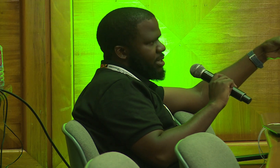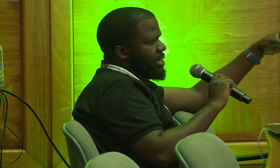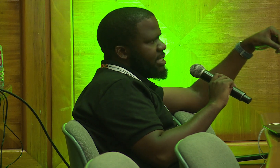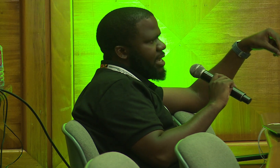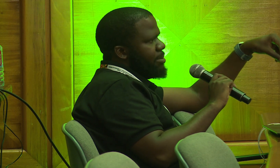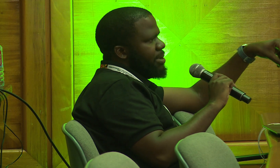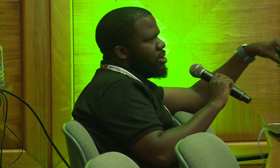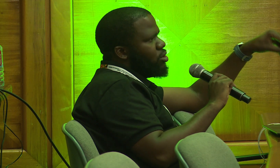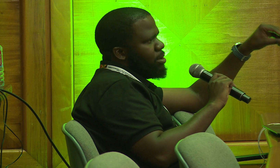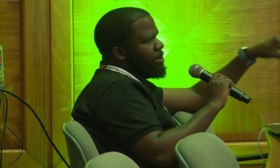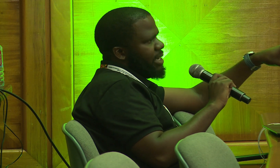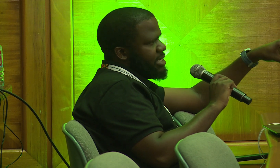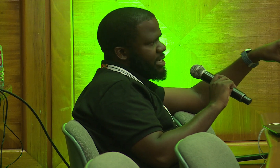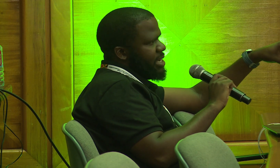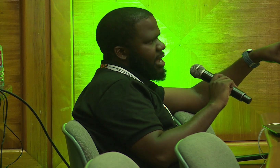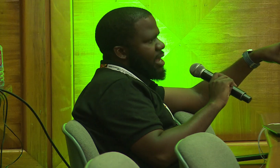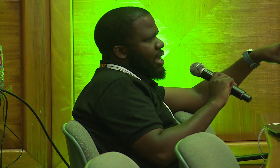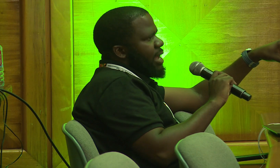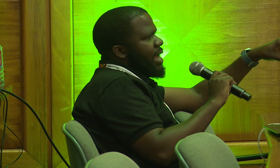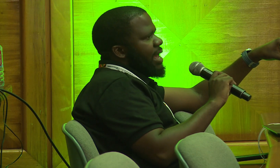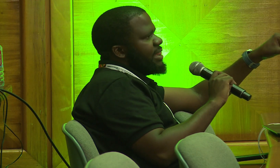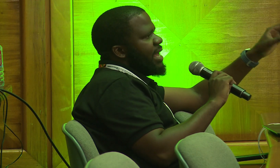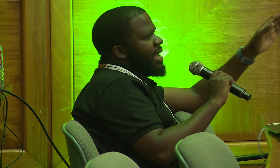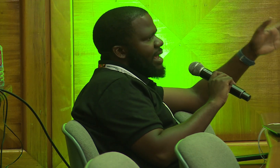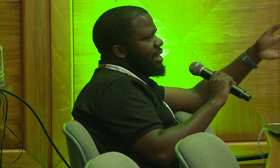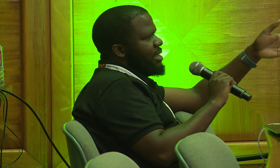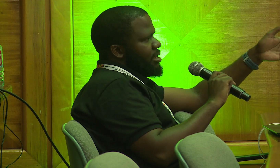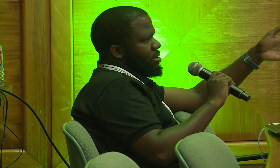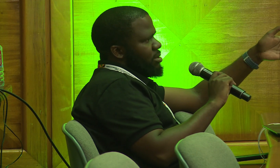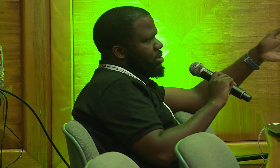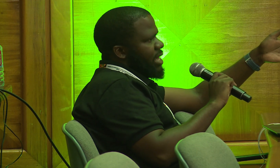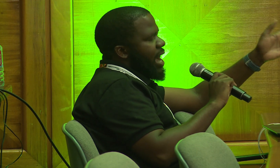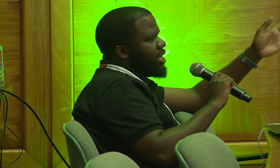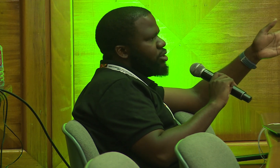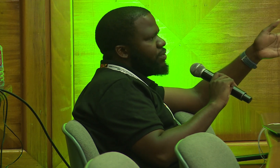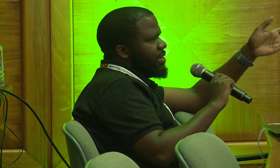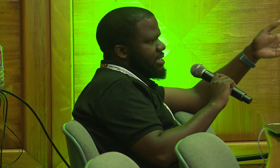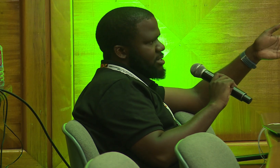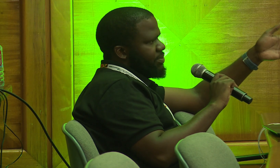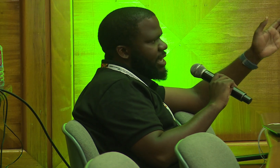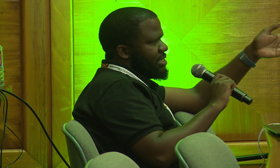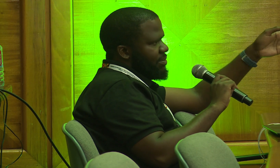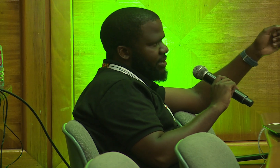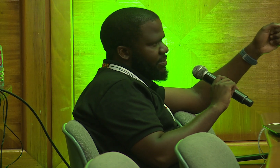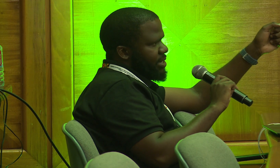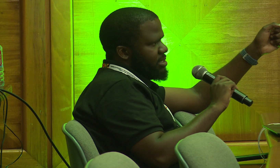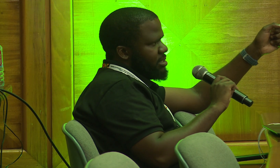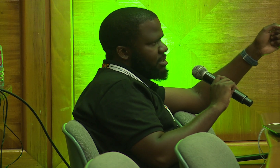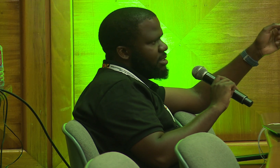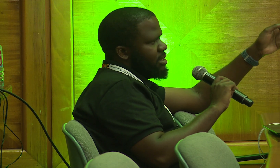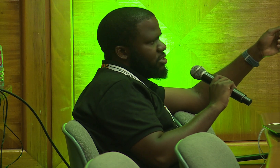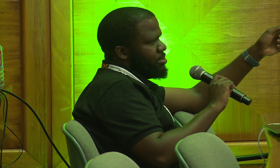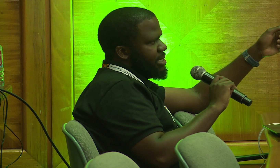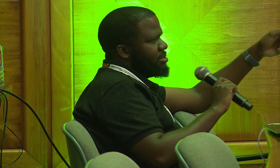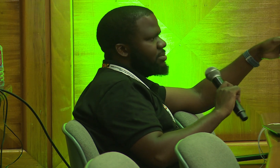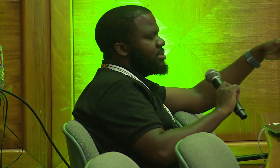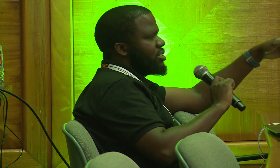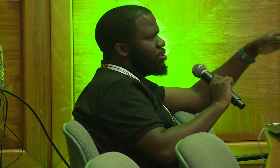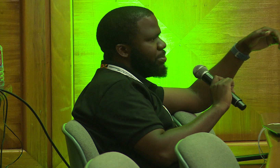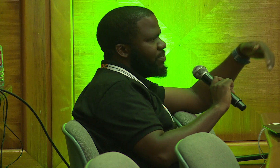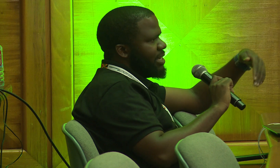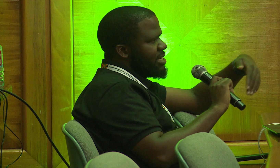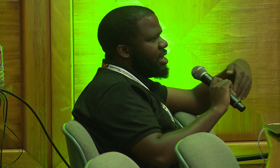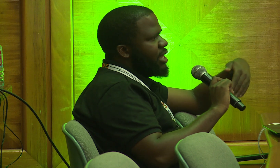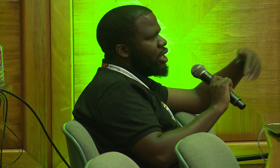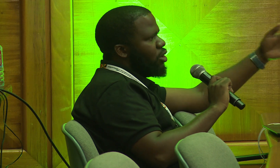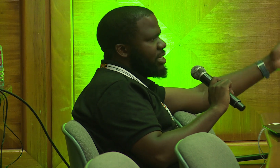up that can be incorporated at the early or the acute phases of HIV infection. Thank you so much. Just